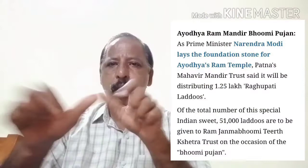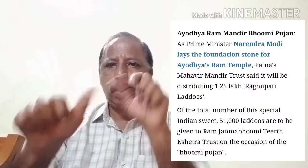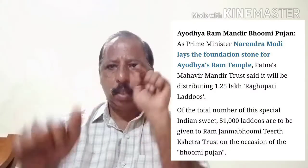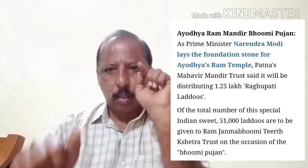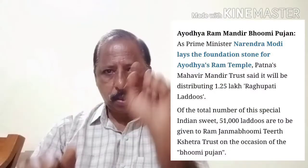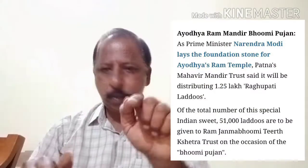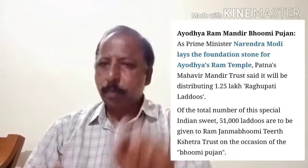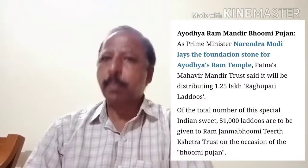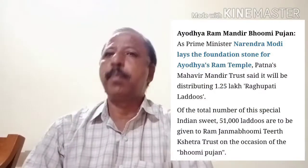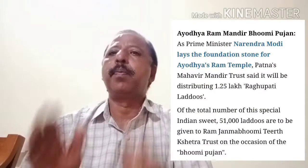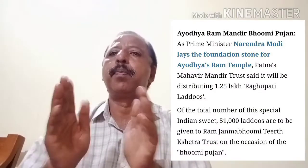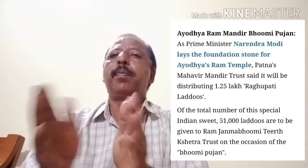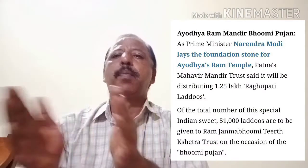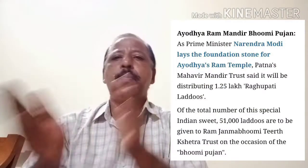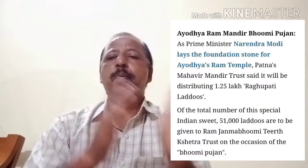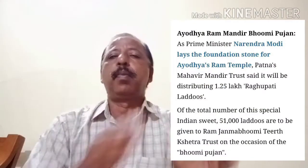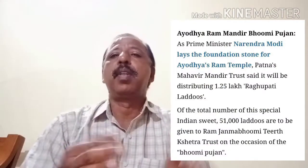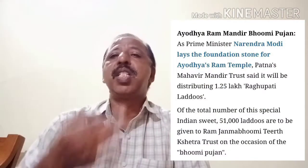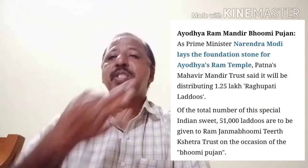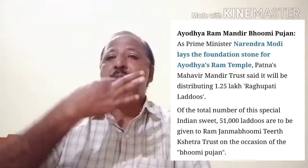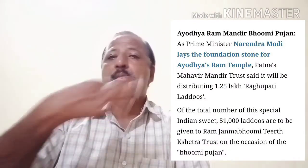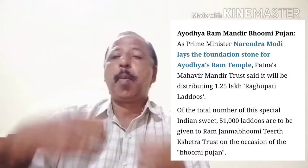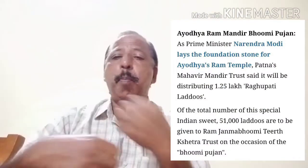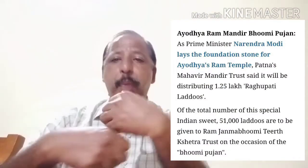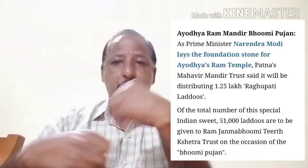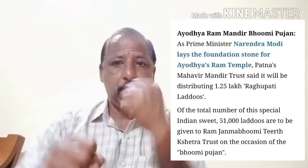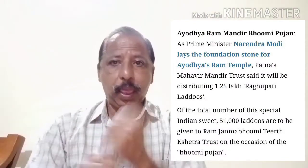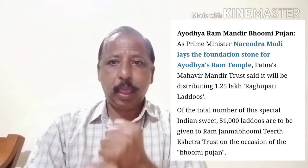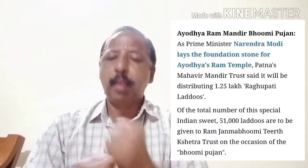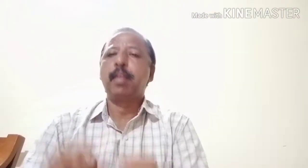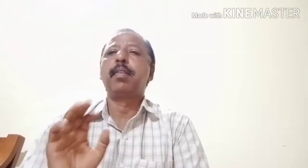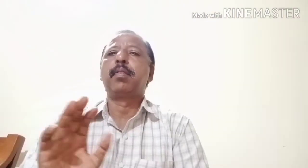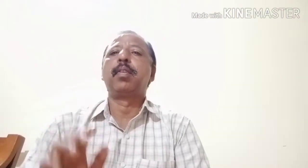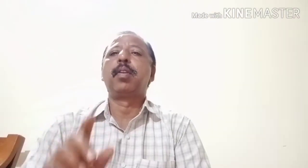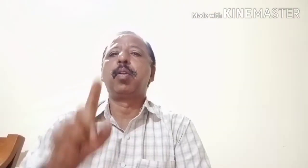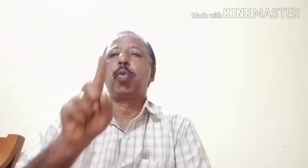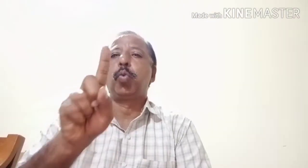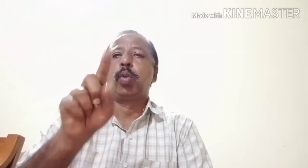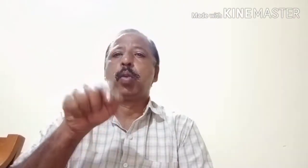you enjoying your own profile and privacy, you own personal life.